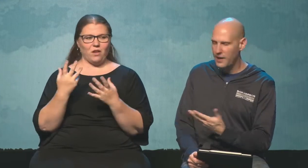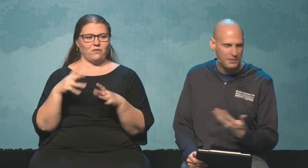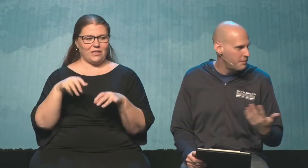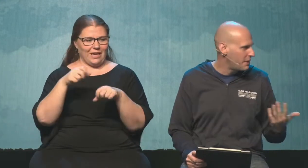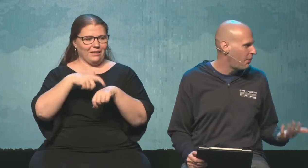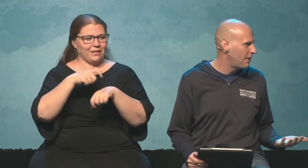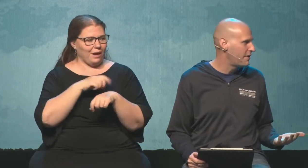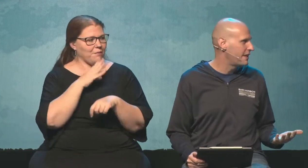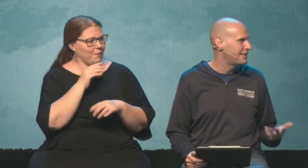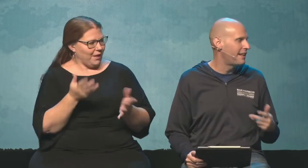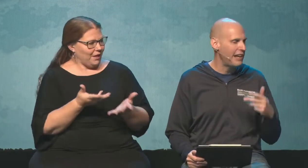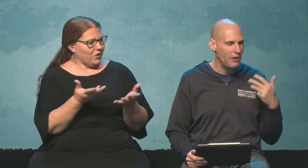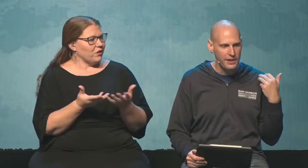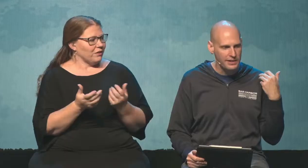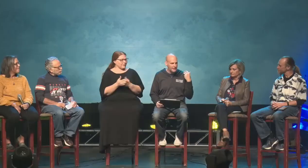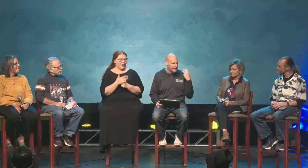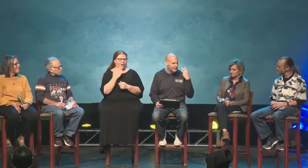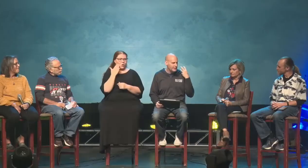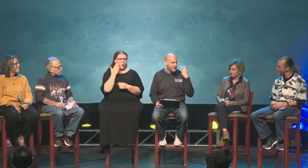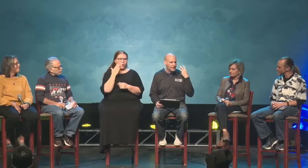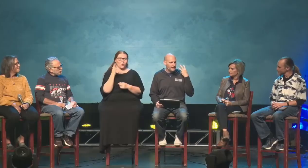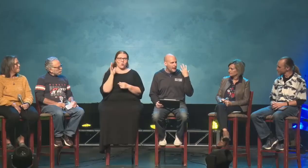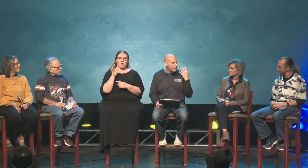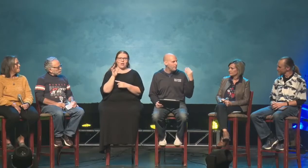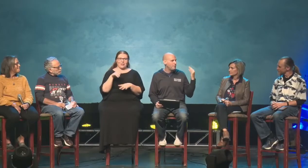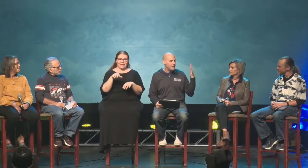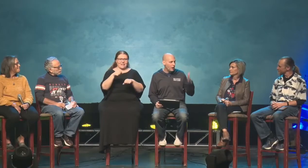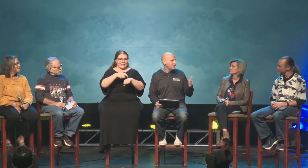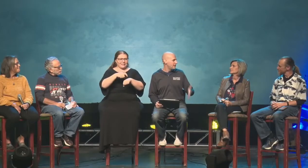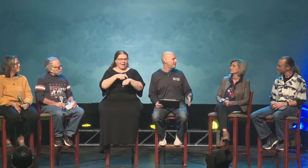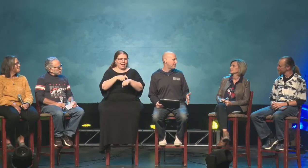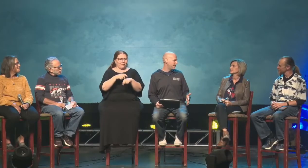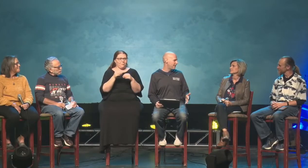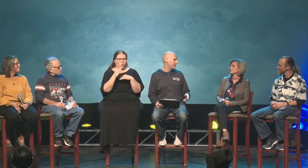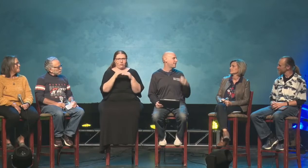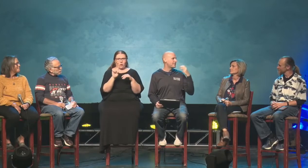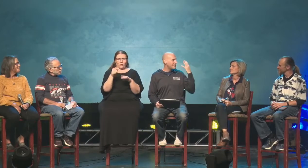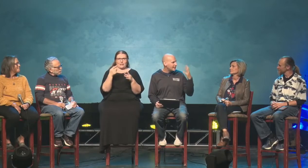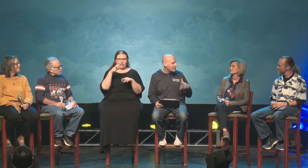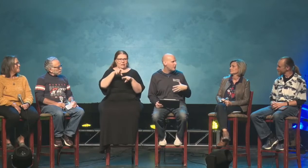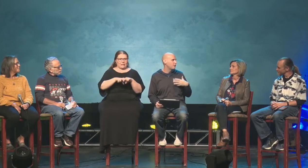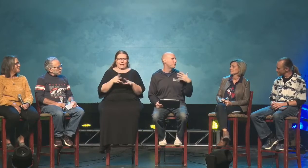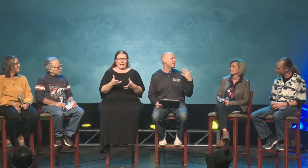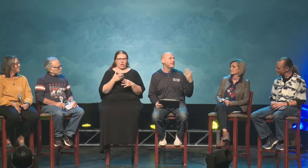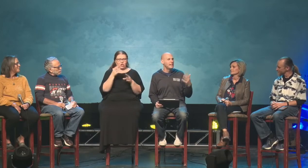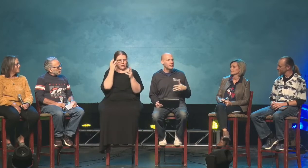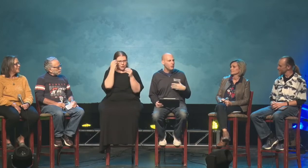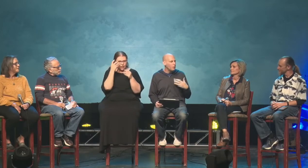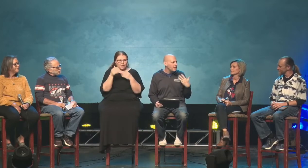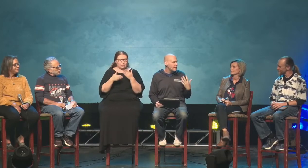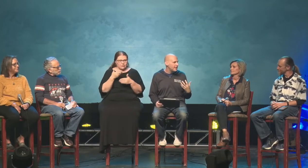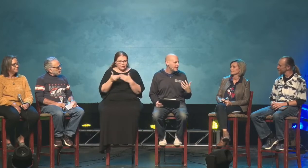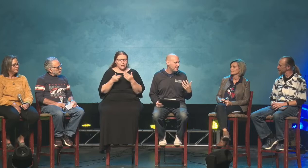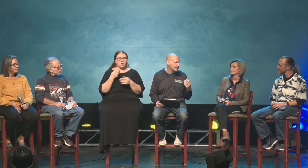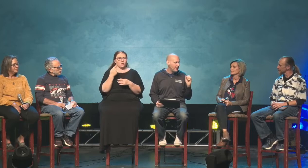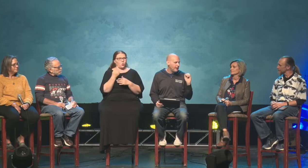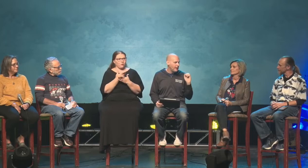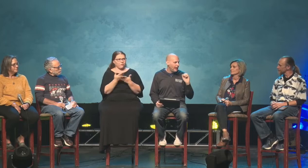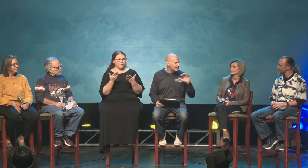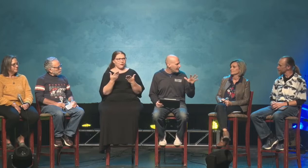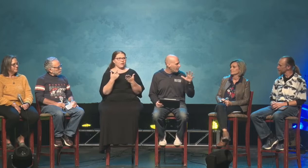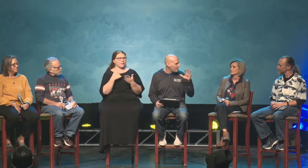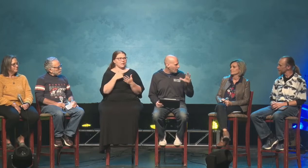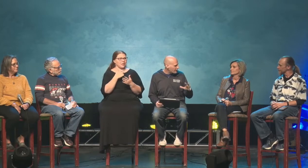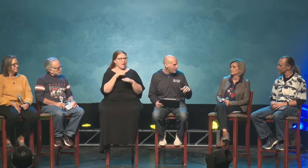taking time to be a part of this. I know it takes time beyond just sitting here, like just thinking through. And so one of the things that